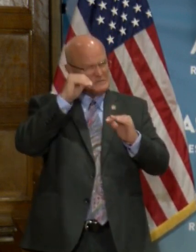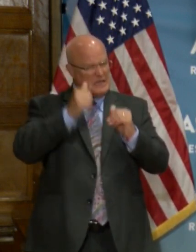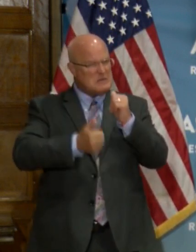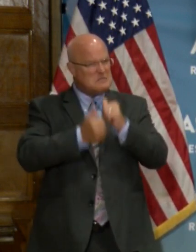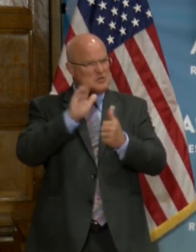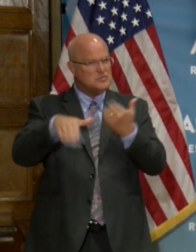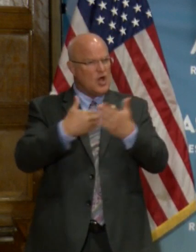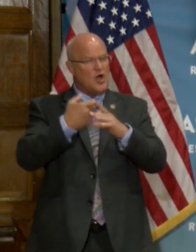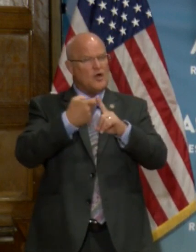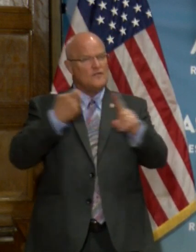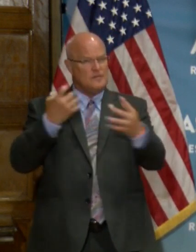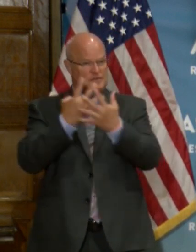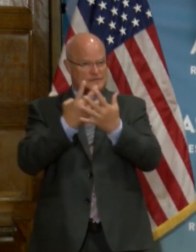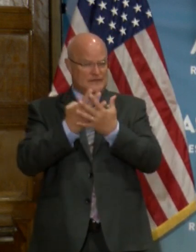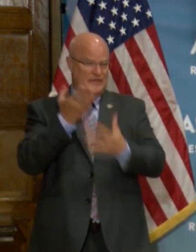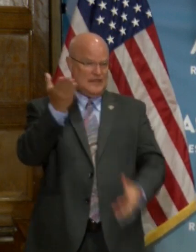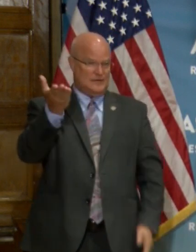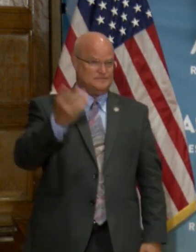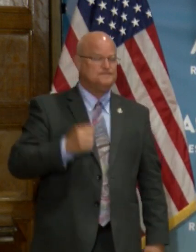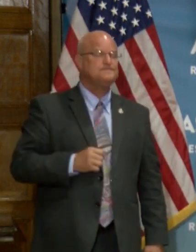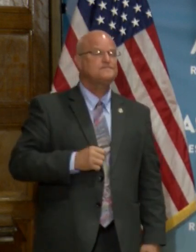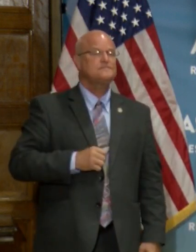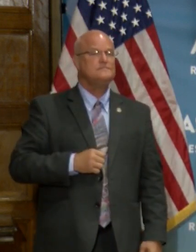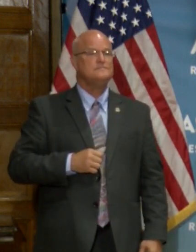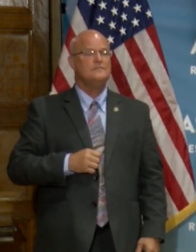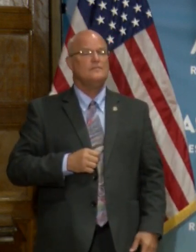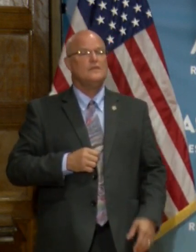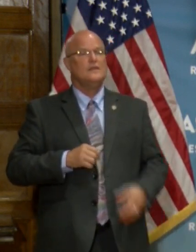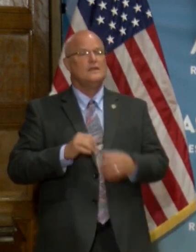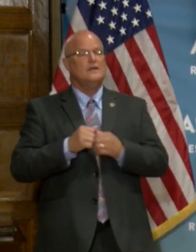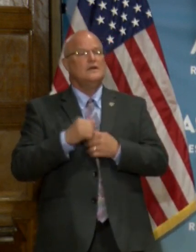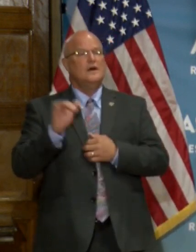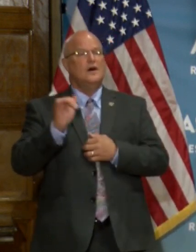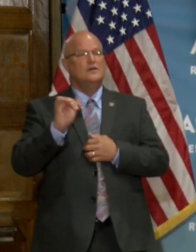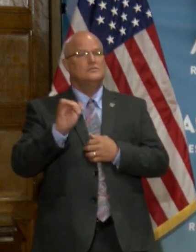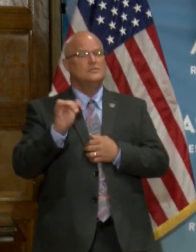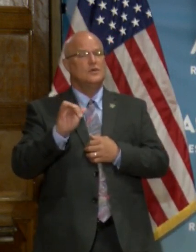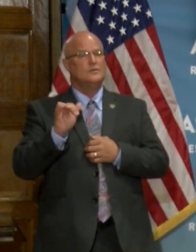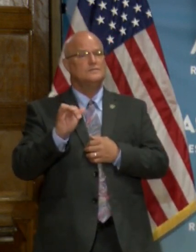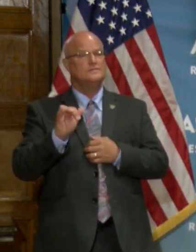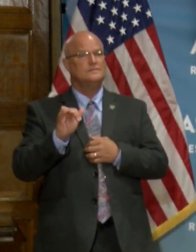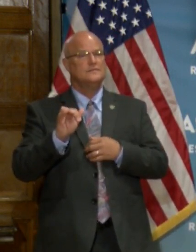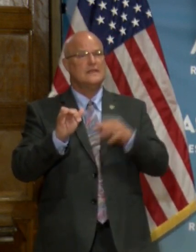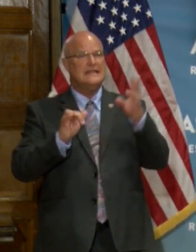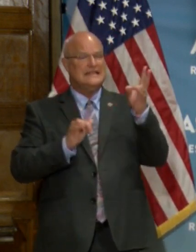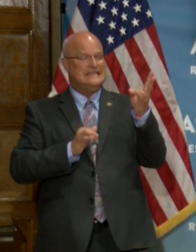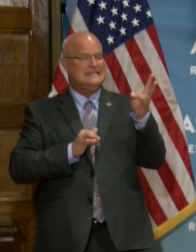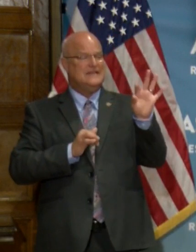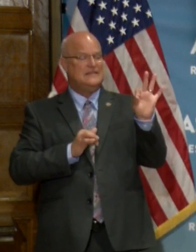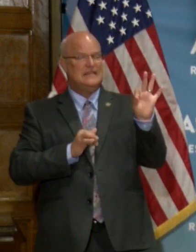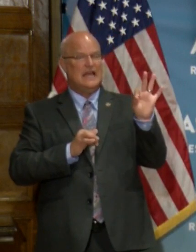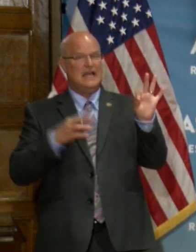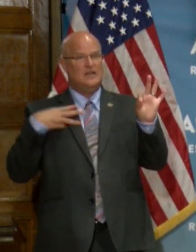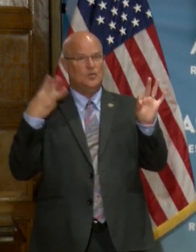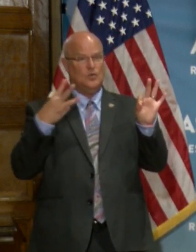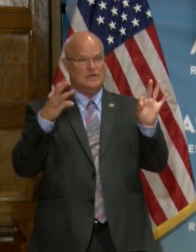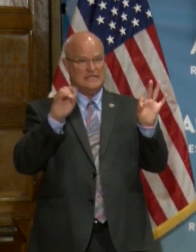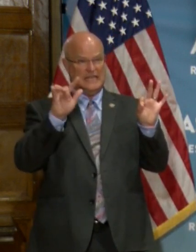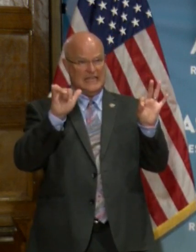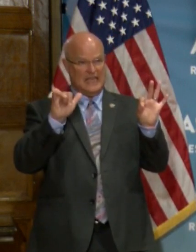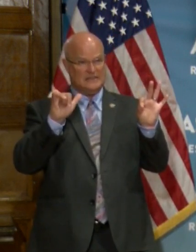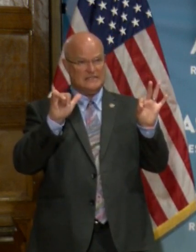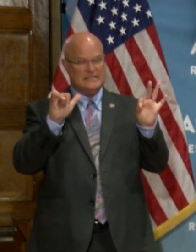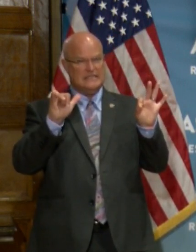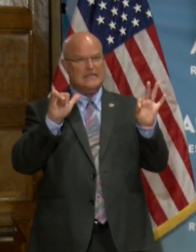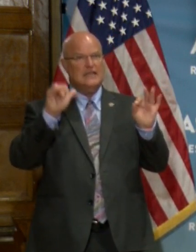those are from the correctional facility there. We have also had 79 from Washington County, which is